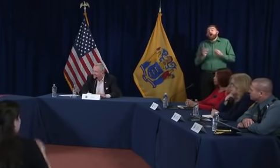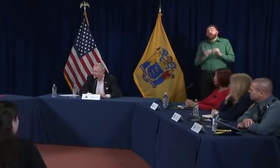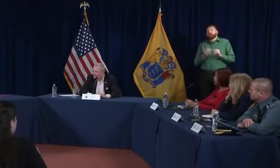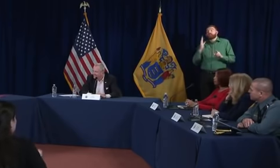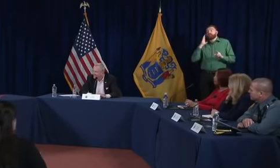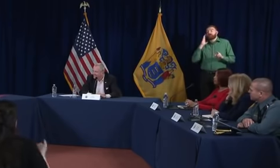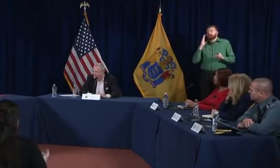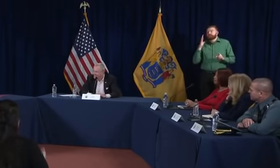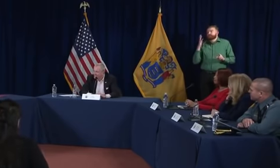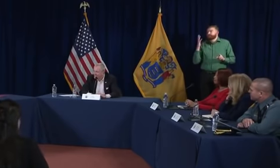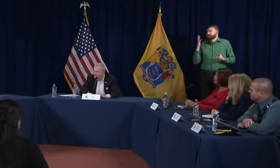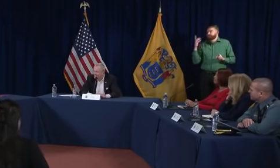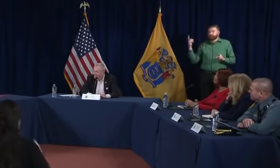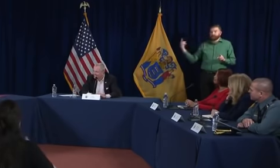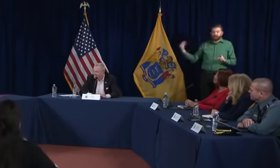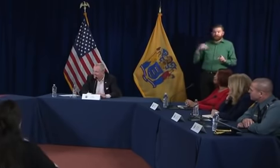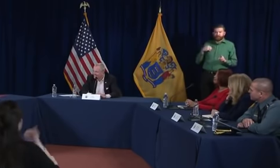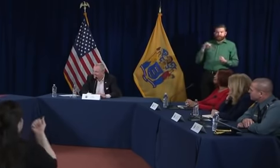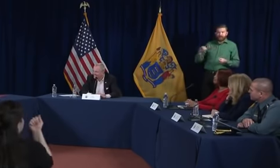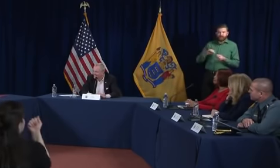statistics. So we have